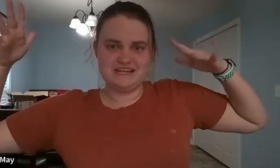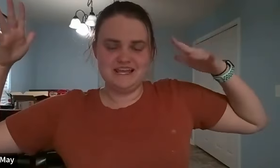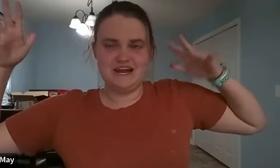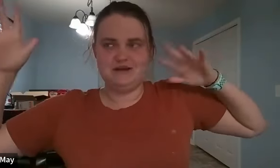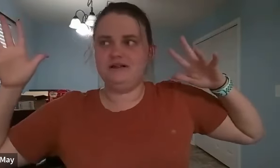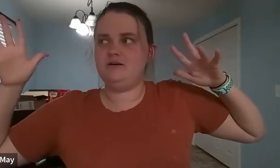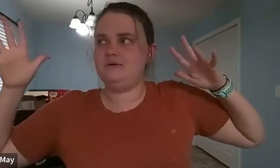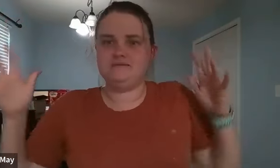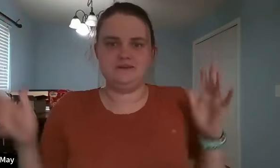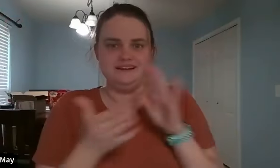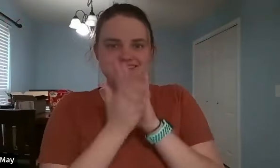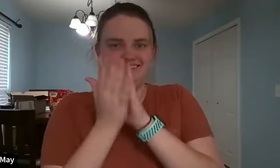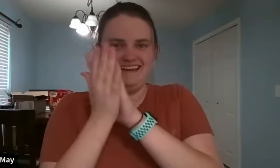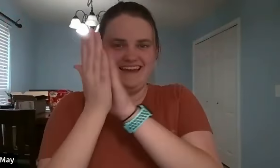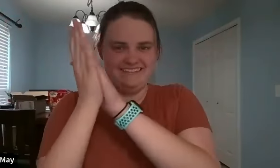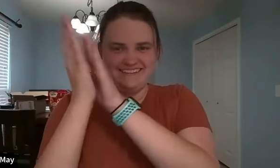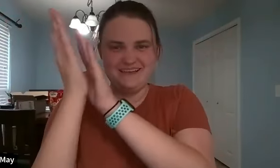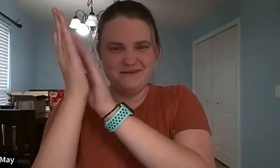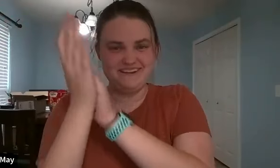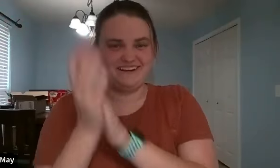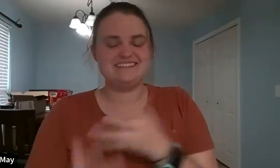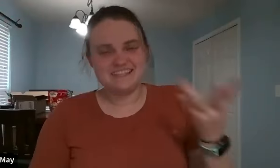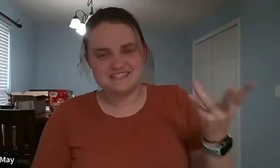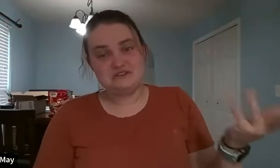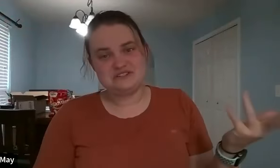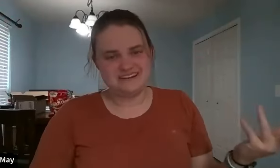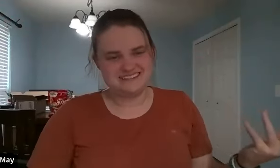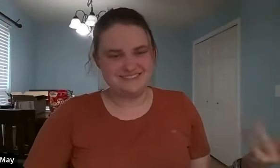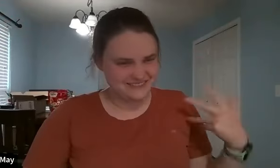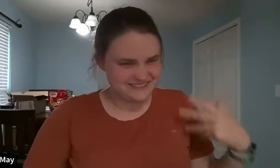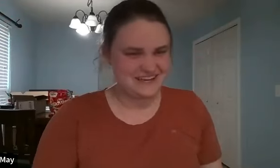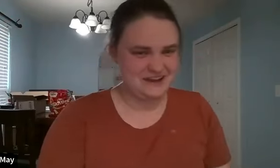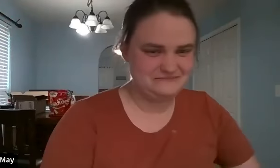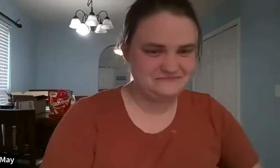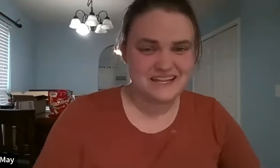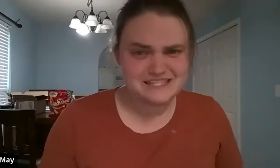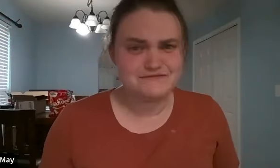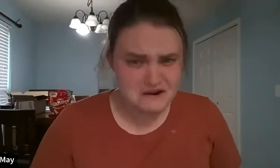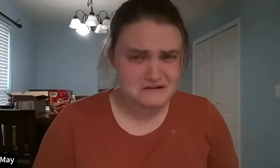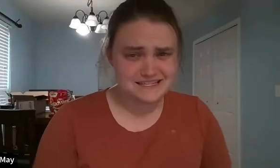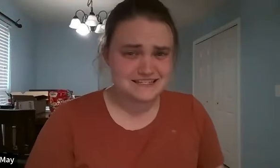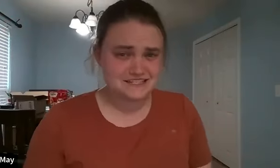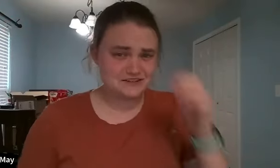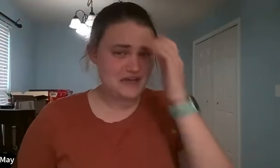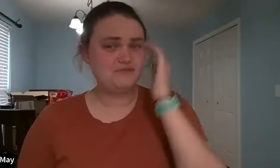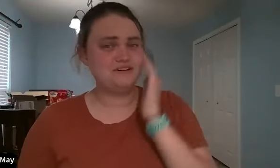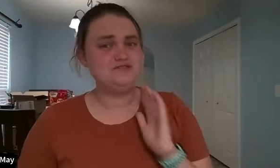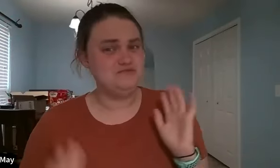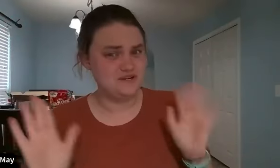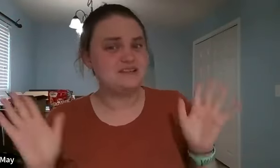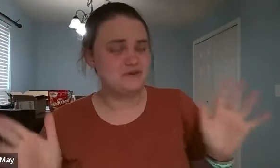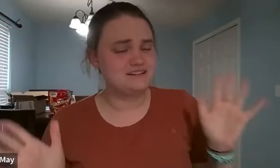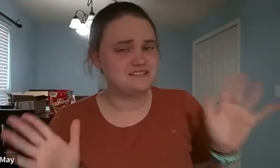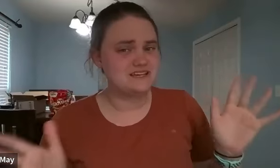and I'm like, oh, wait a minute. Yeah, let's clap here, because I get so used to it at school. So it's very easy to do that. Once you really practice